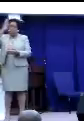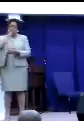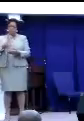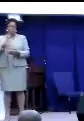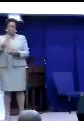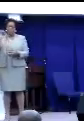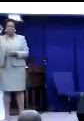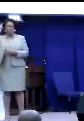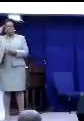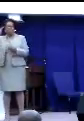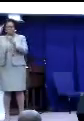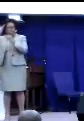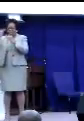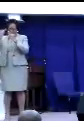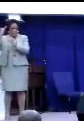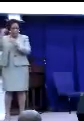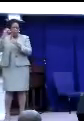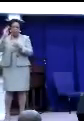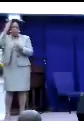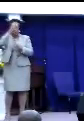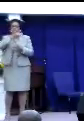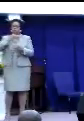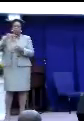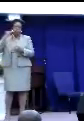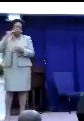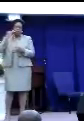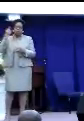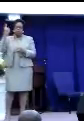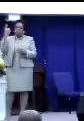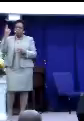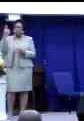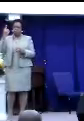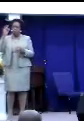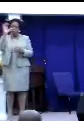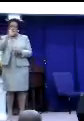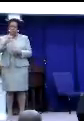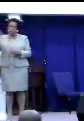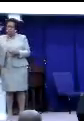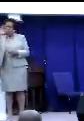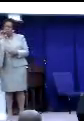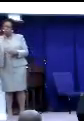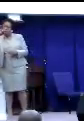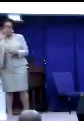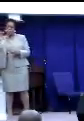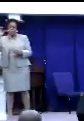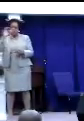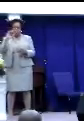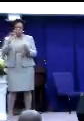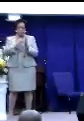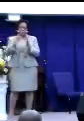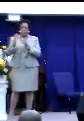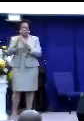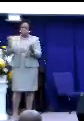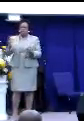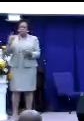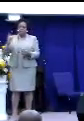just imagine, you know, Mary, amen, being, amen, one of the ones that was looking for the Messiah to be born. She